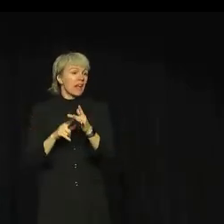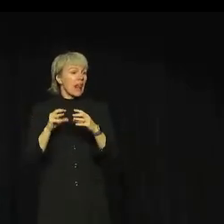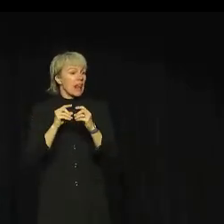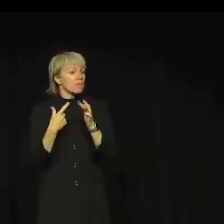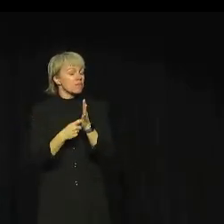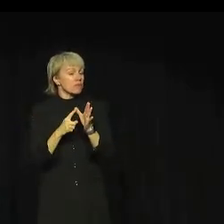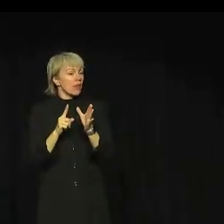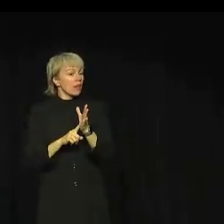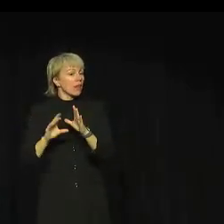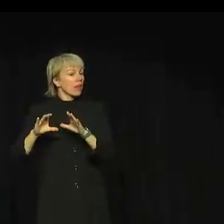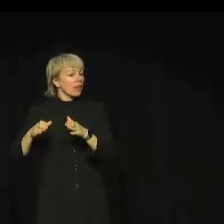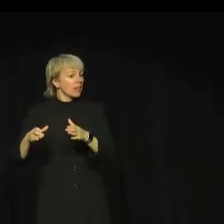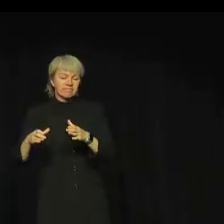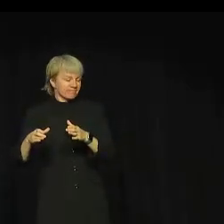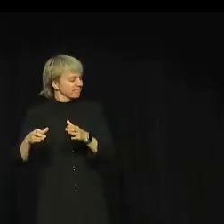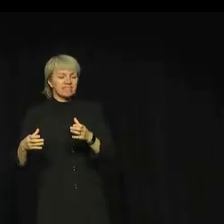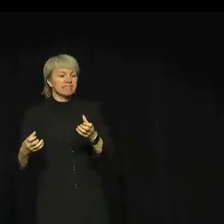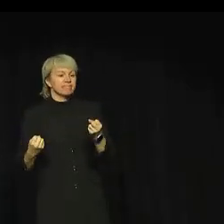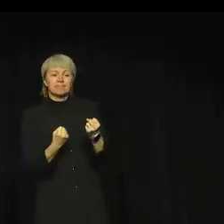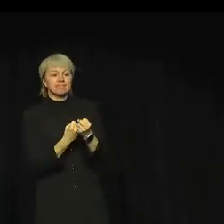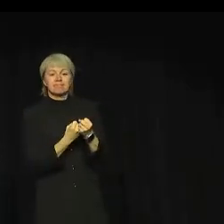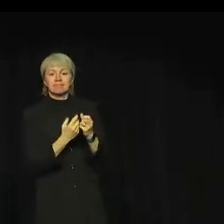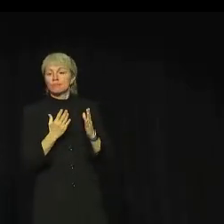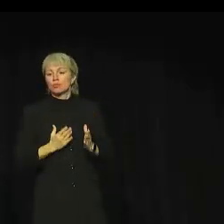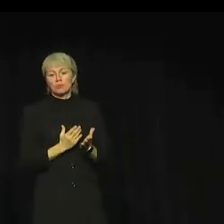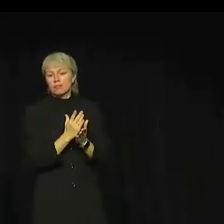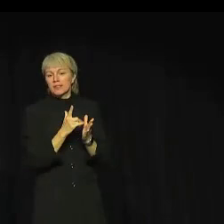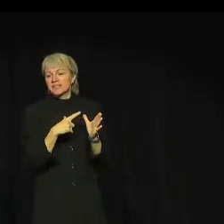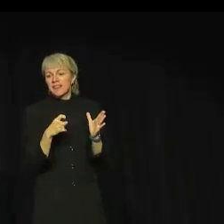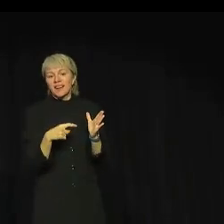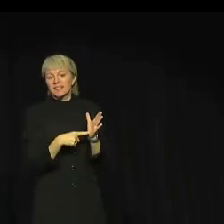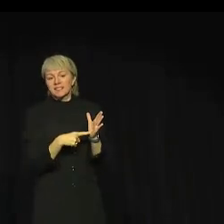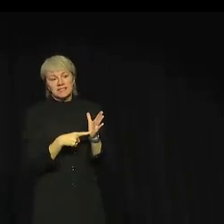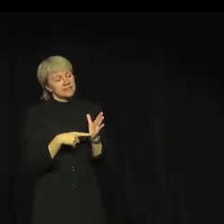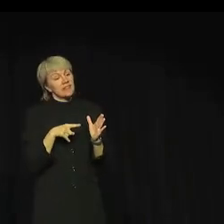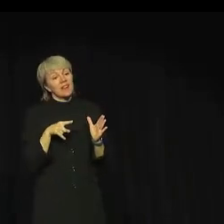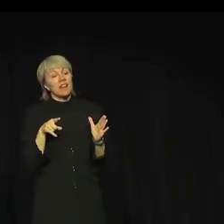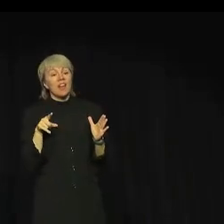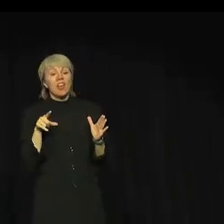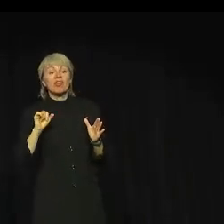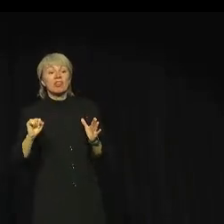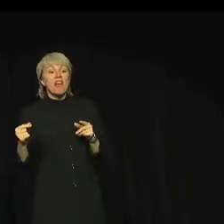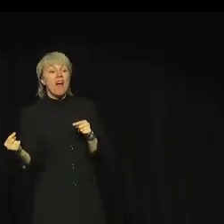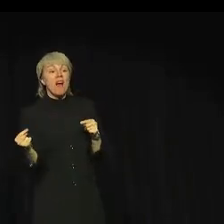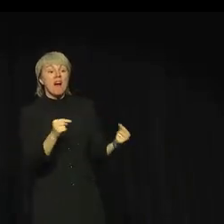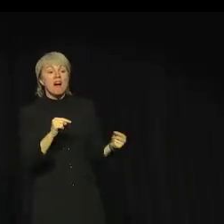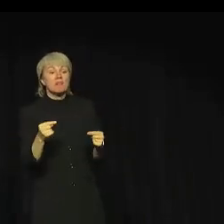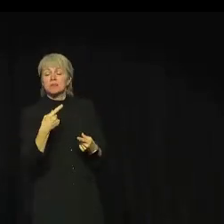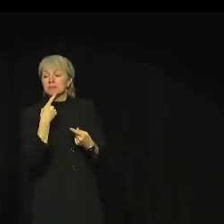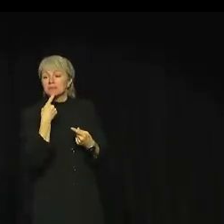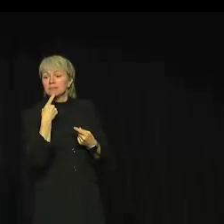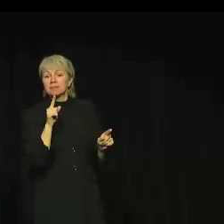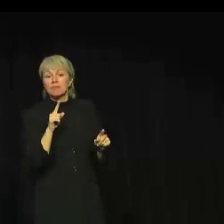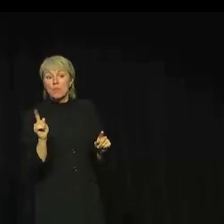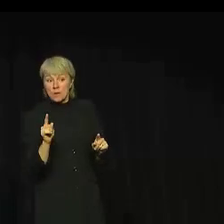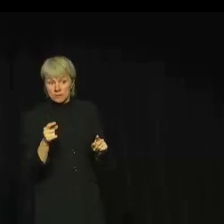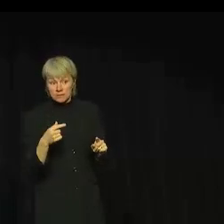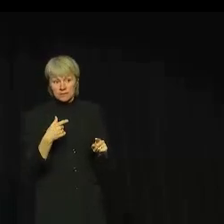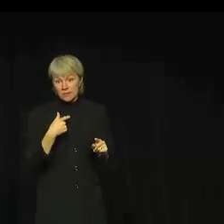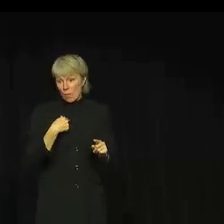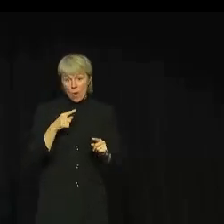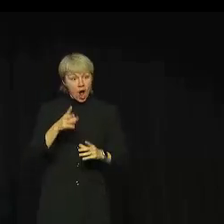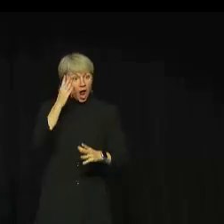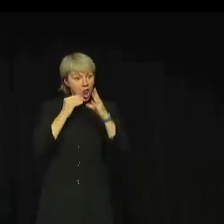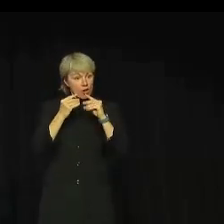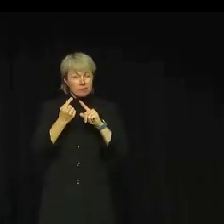liberalism, did not support it. They presented the arguments which I had learned back